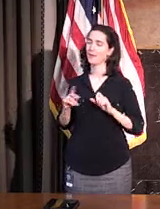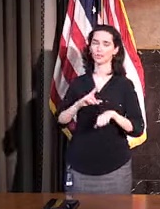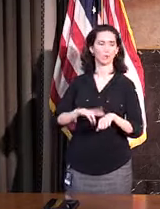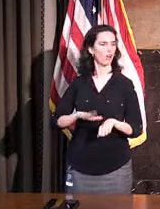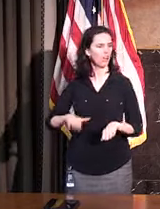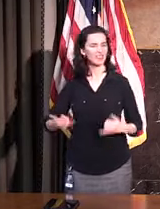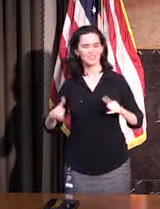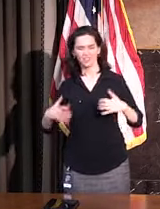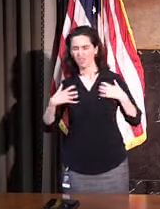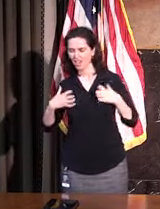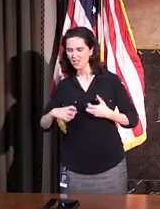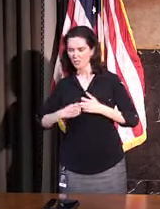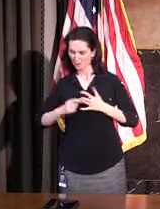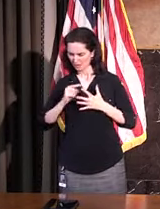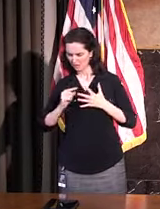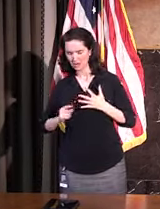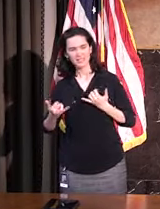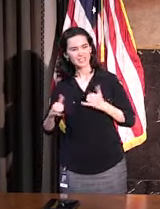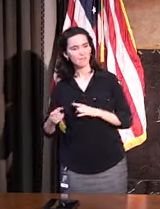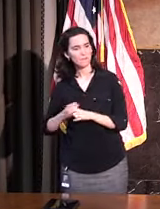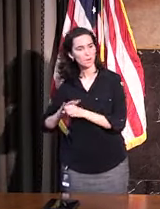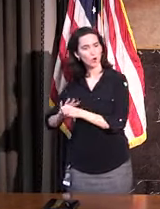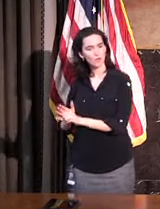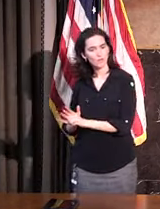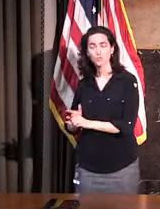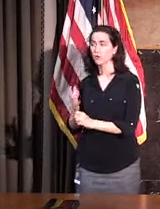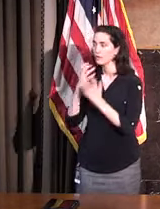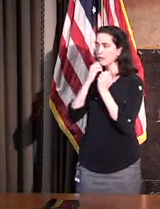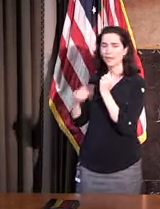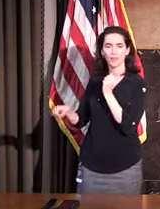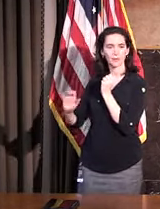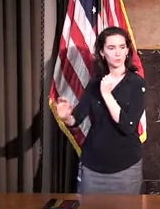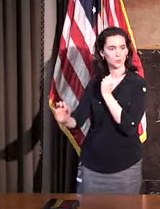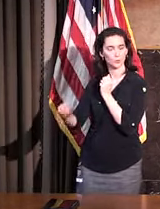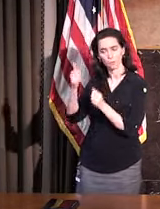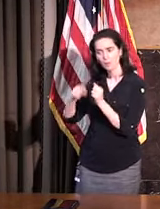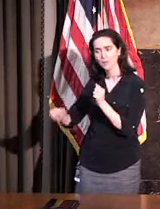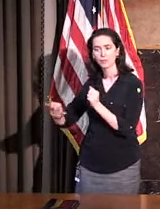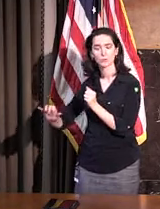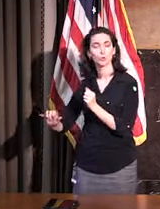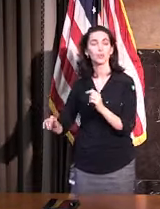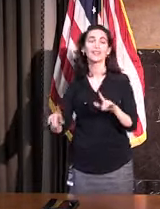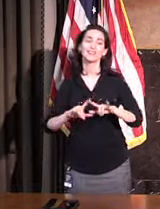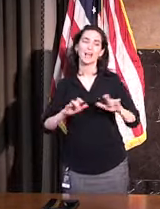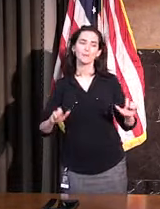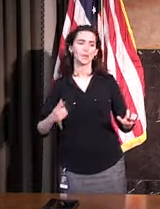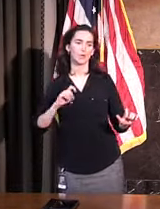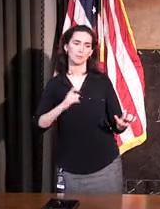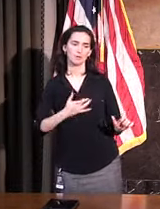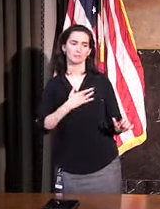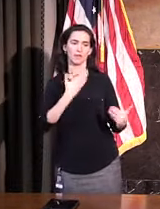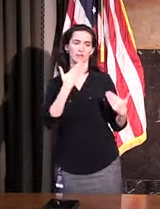need to remember them as well. And then let's make sure that we're being thankful at the same time.